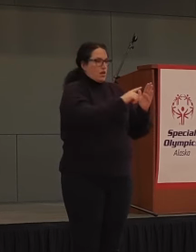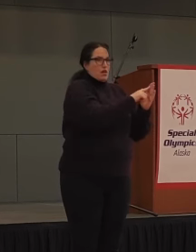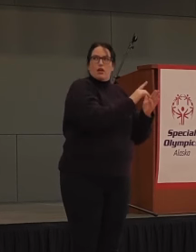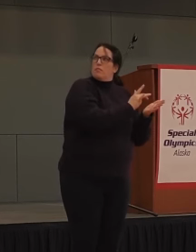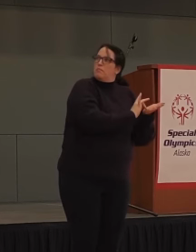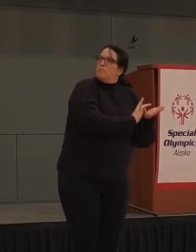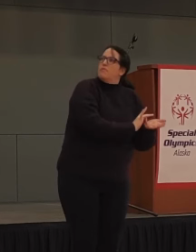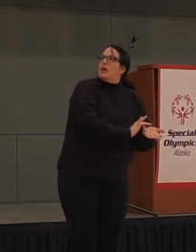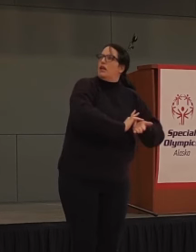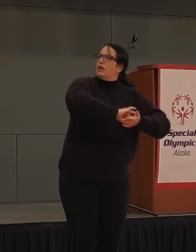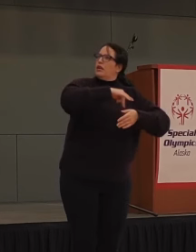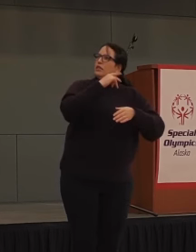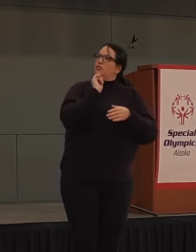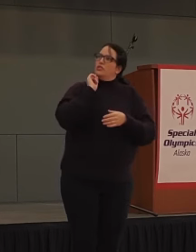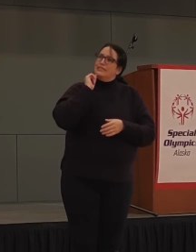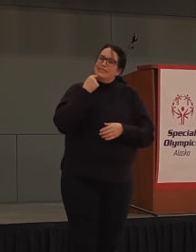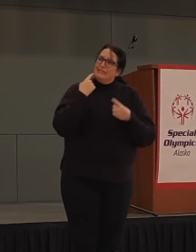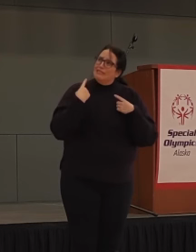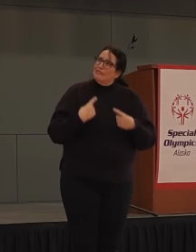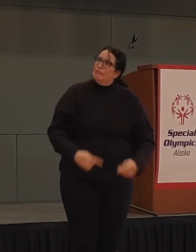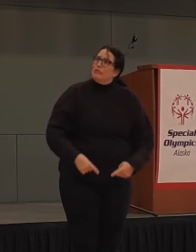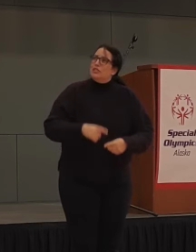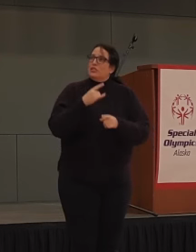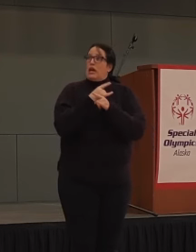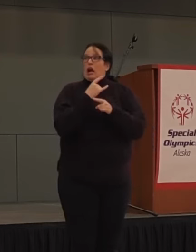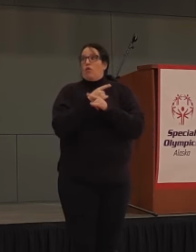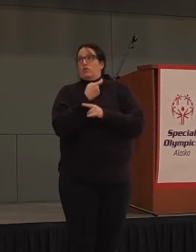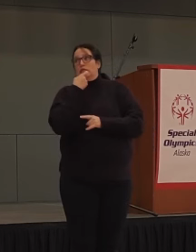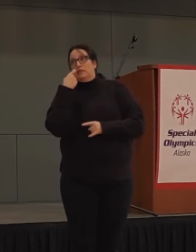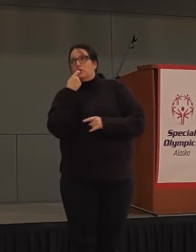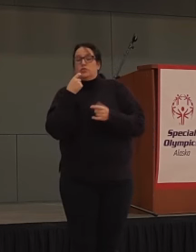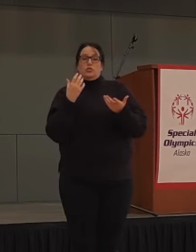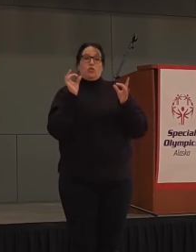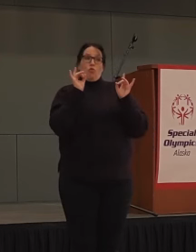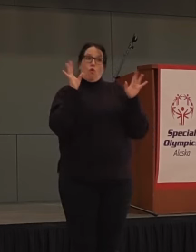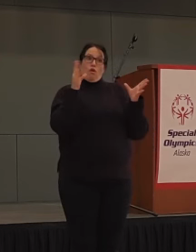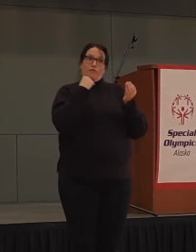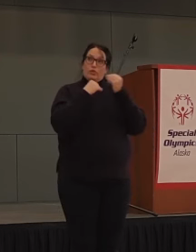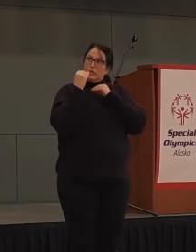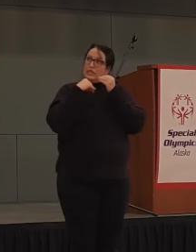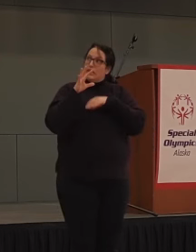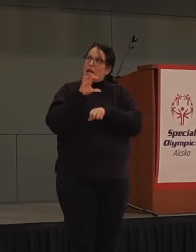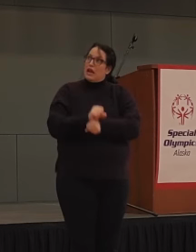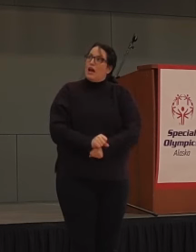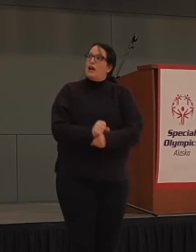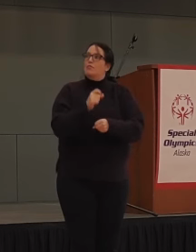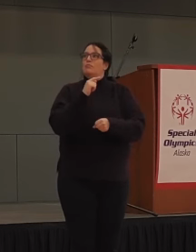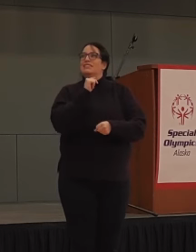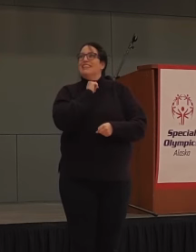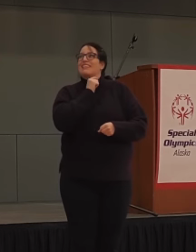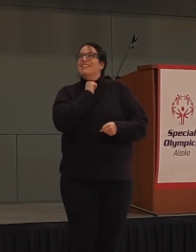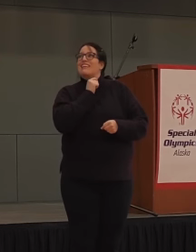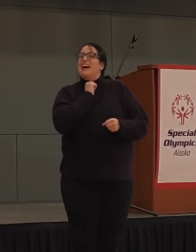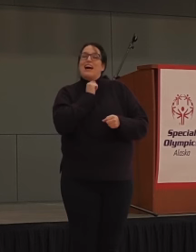and including a disease of the brain called Alzheimer's.